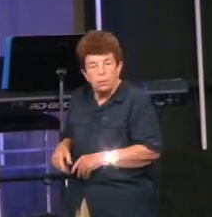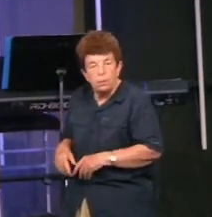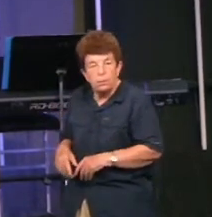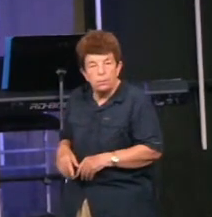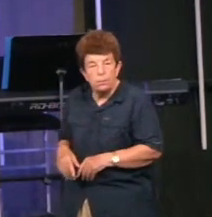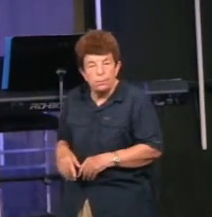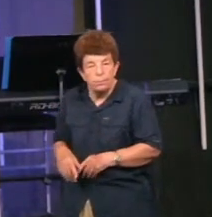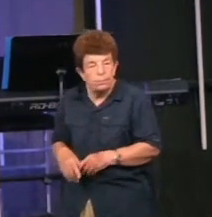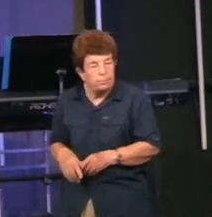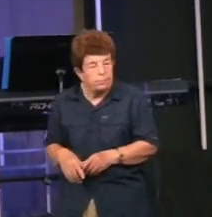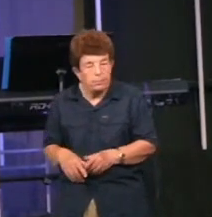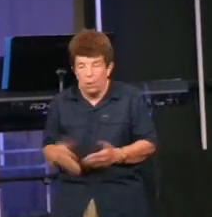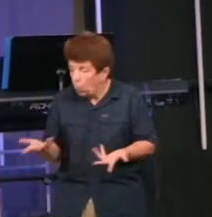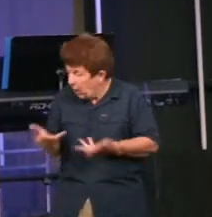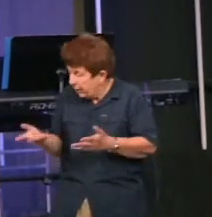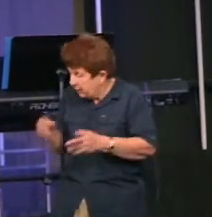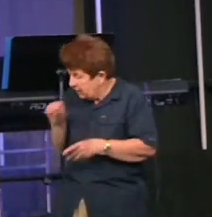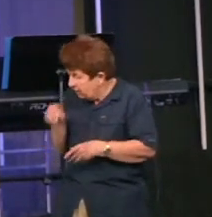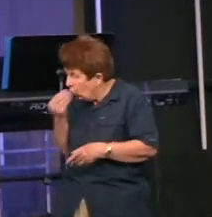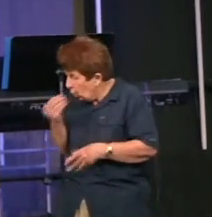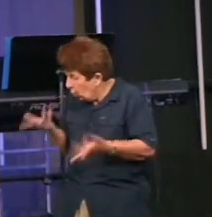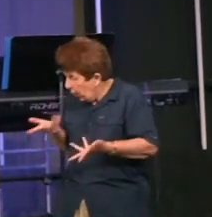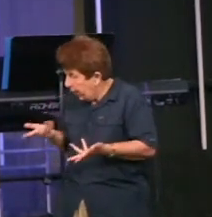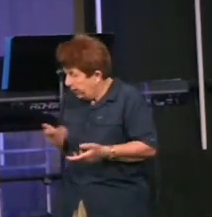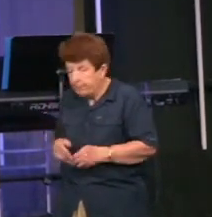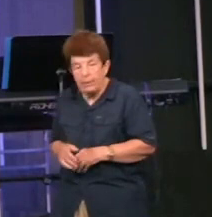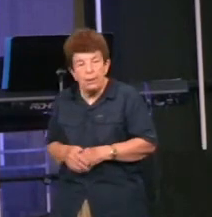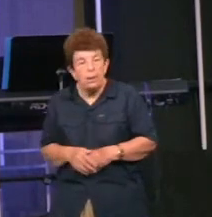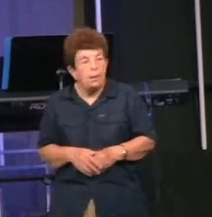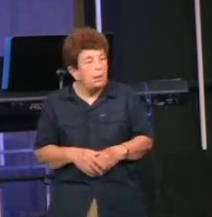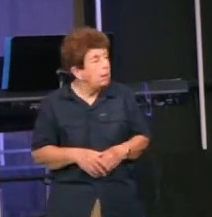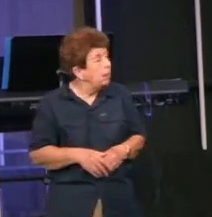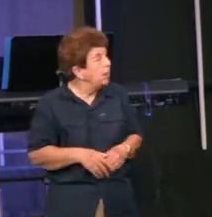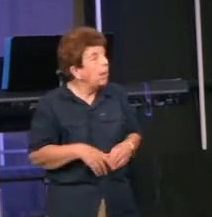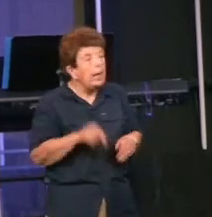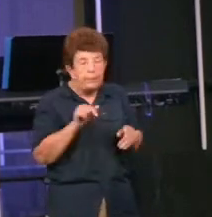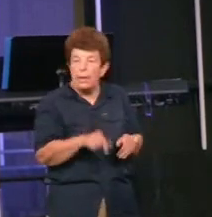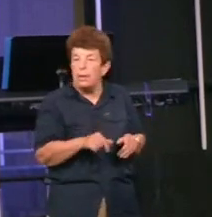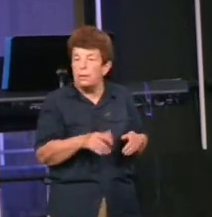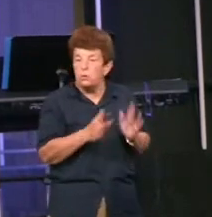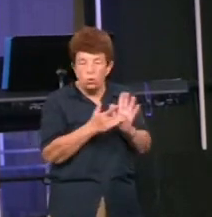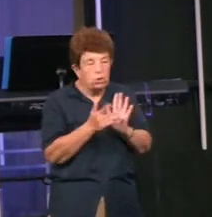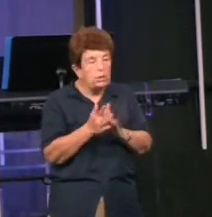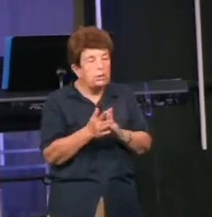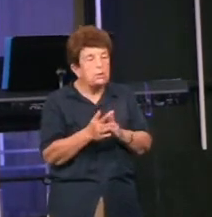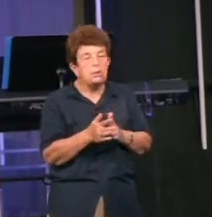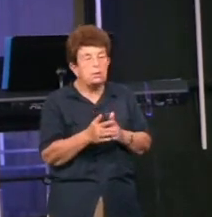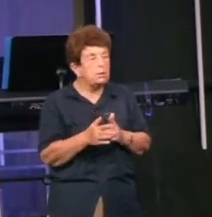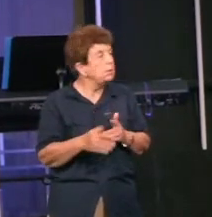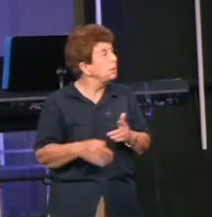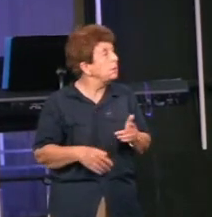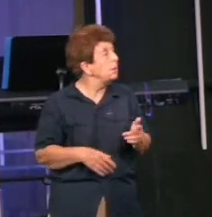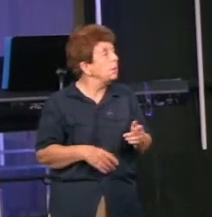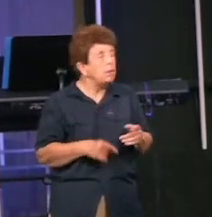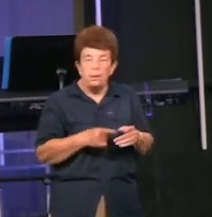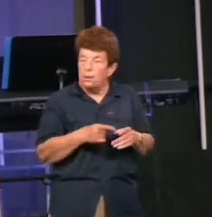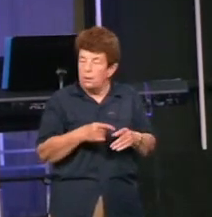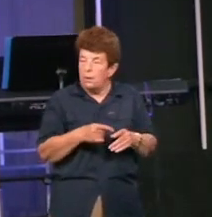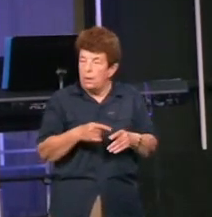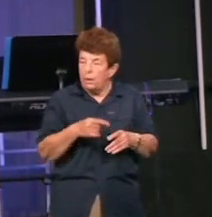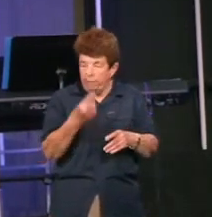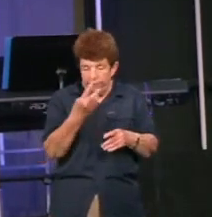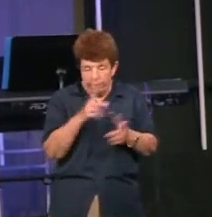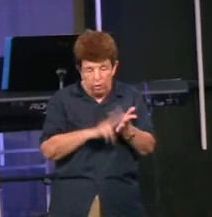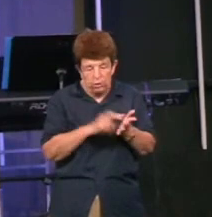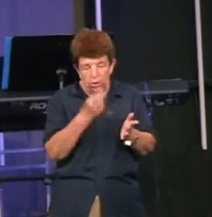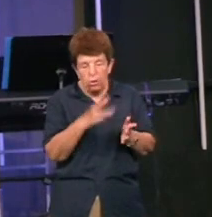food? Where is it? And it's here that we get Jesus' statement. Verse